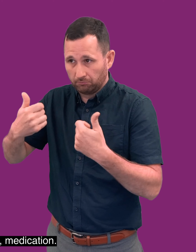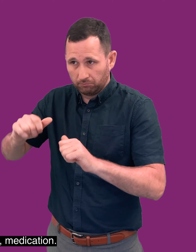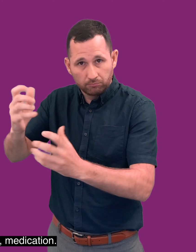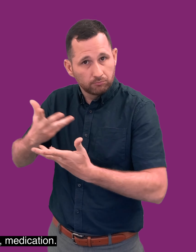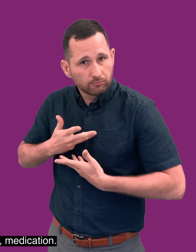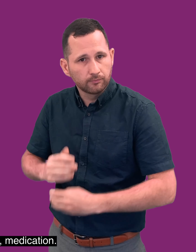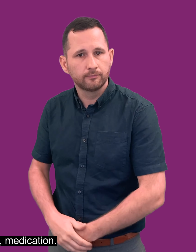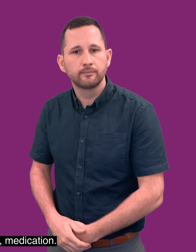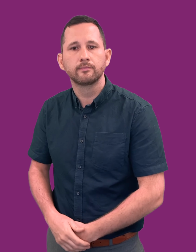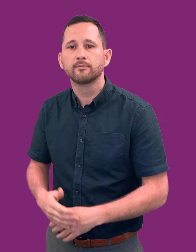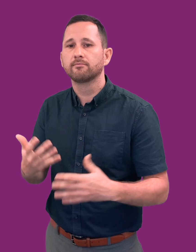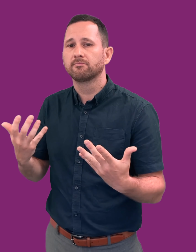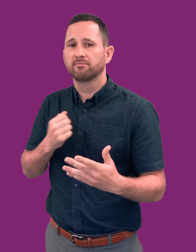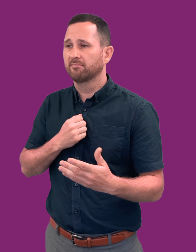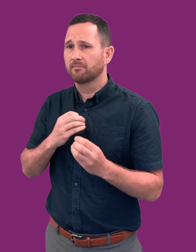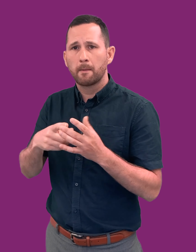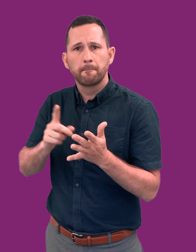Prescription medication.